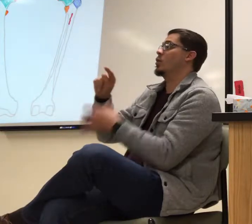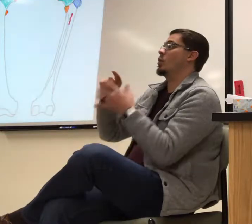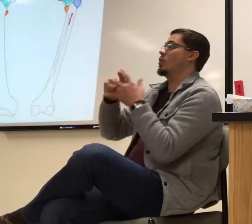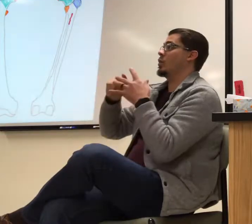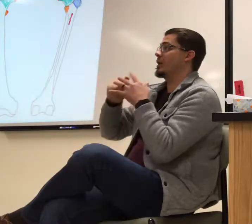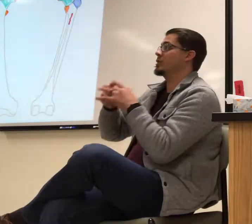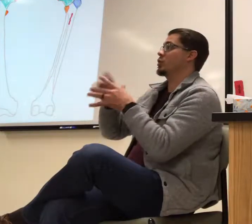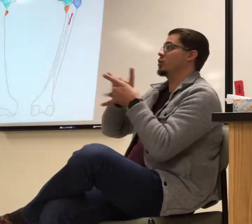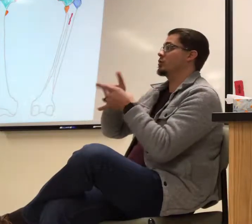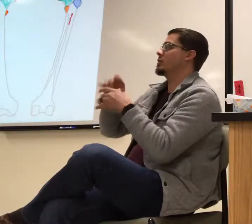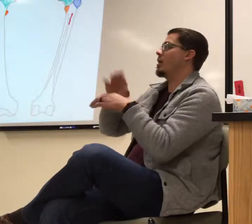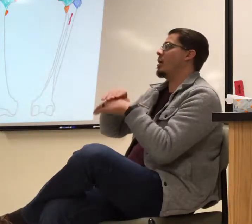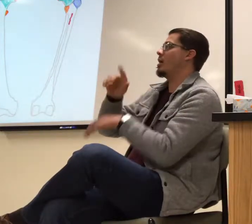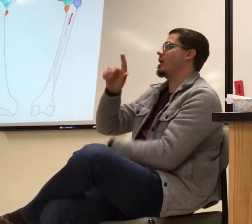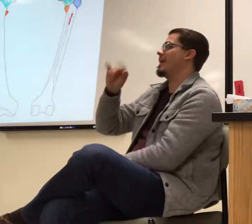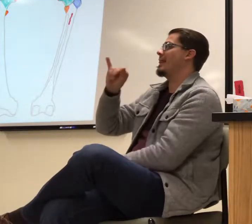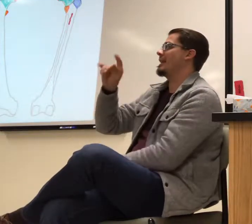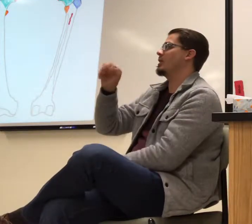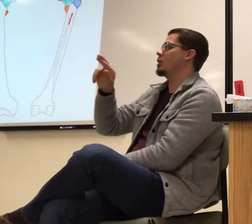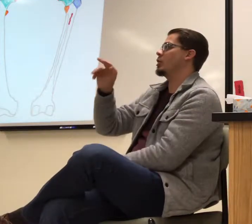on linea aspera.